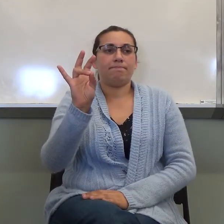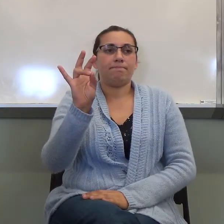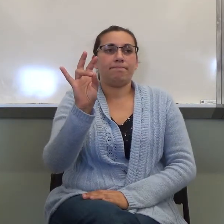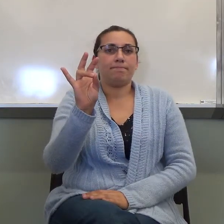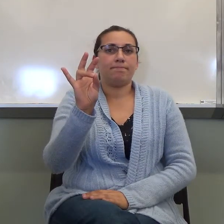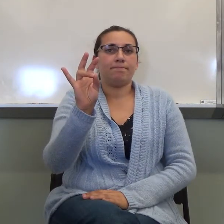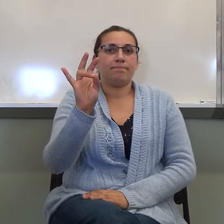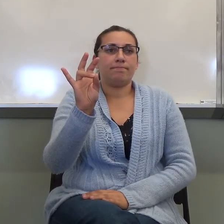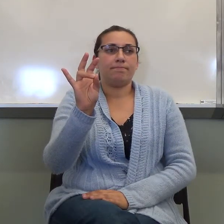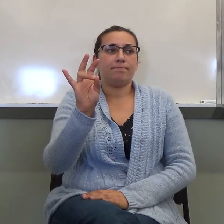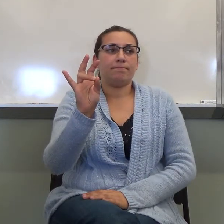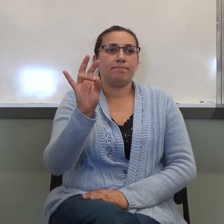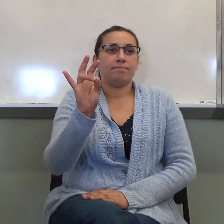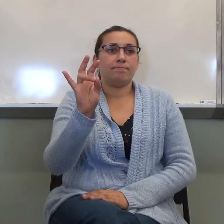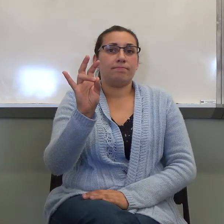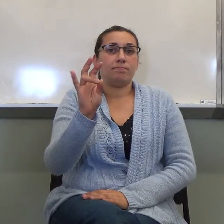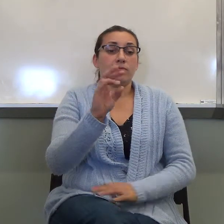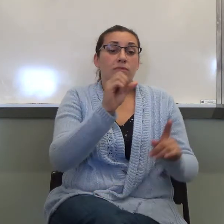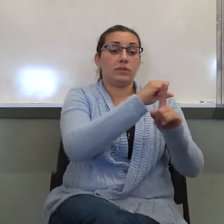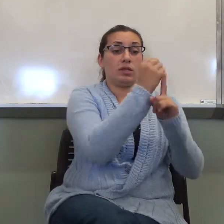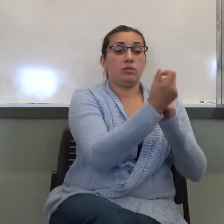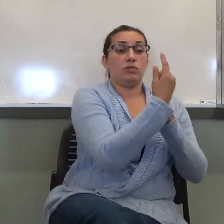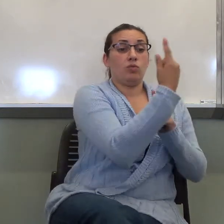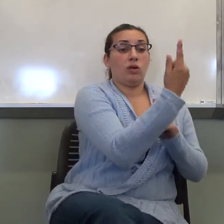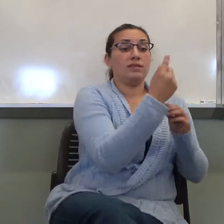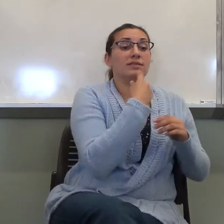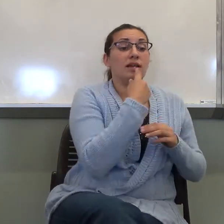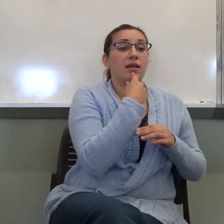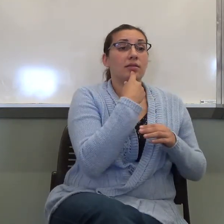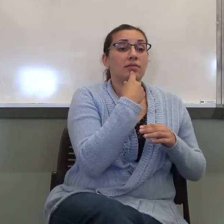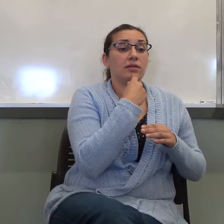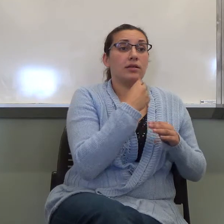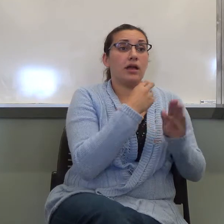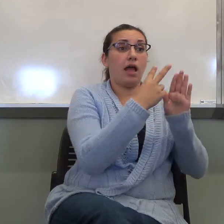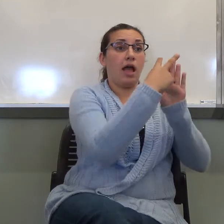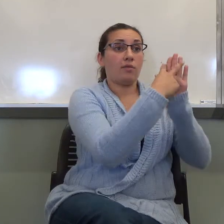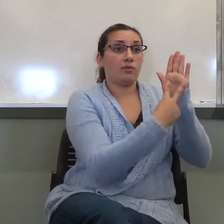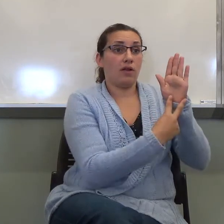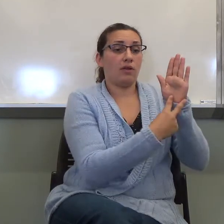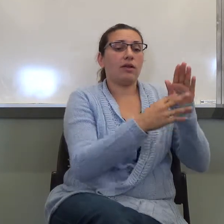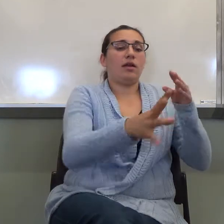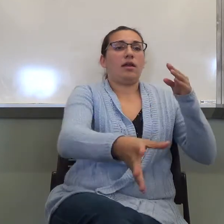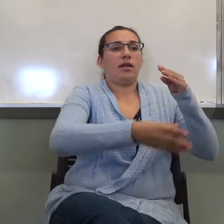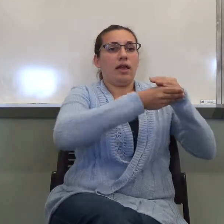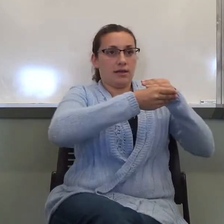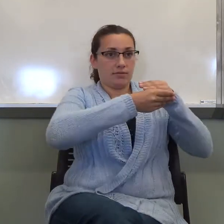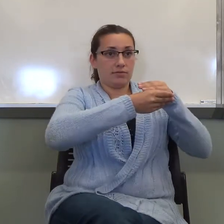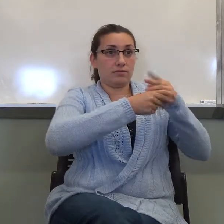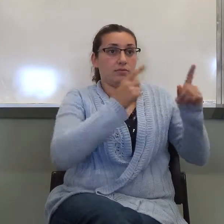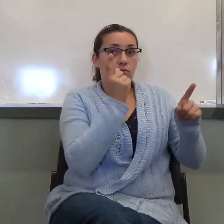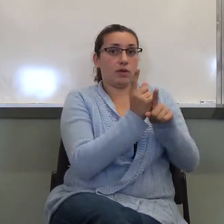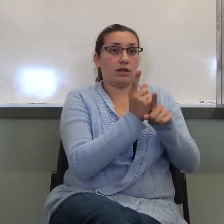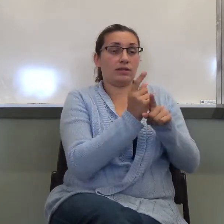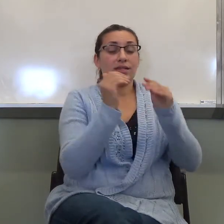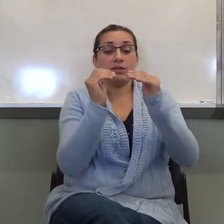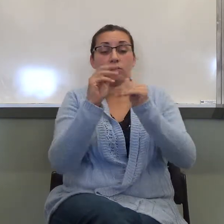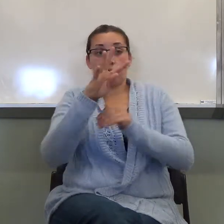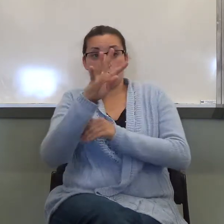Case 1. Case 1 says add absolute values. That's going to give us a 49, right? Common sign,